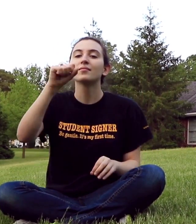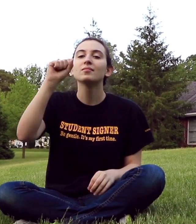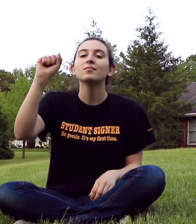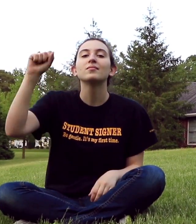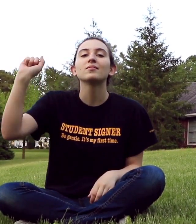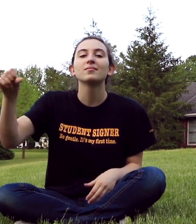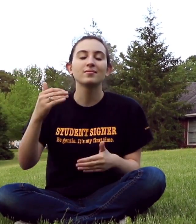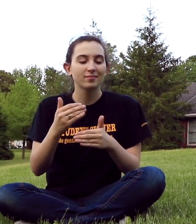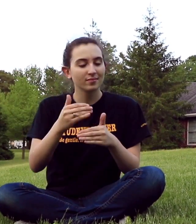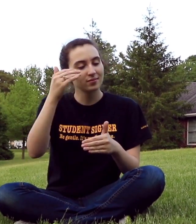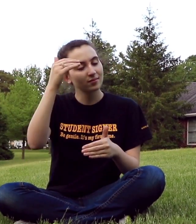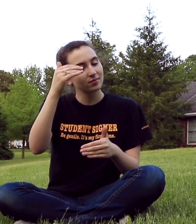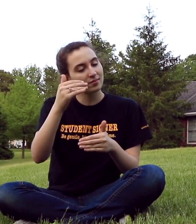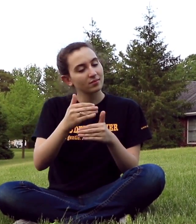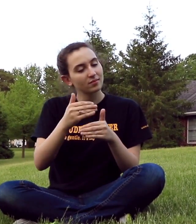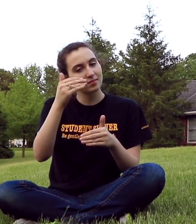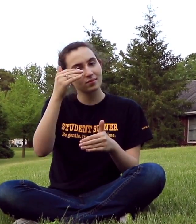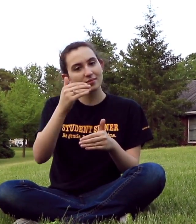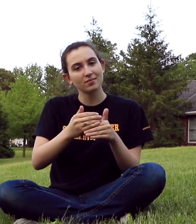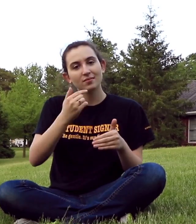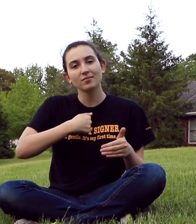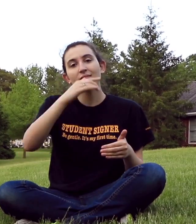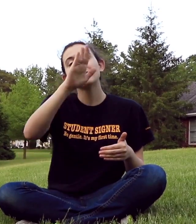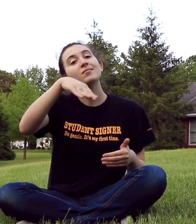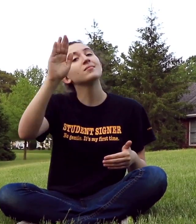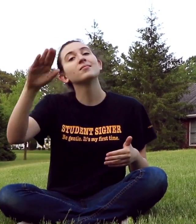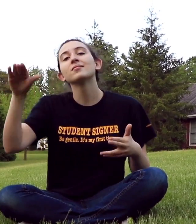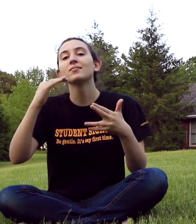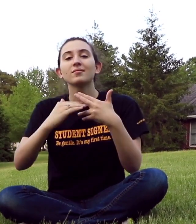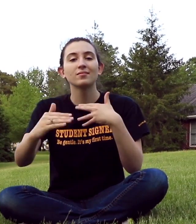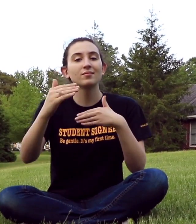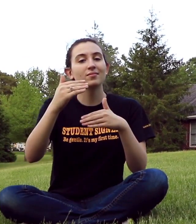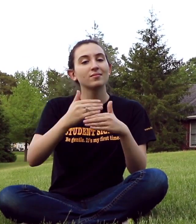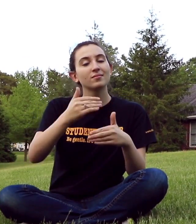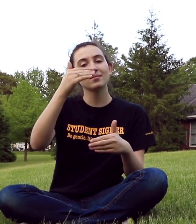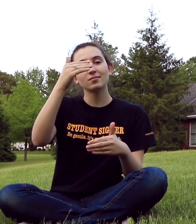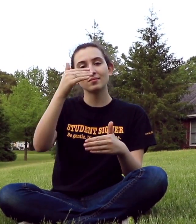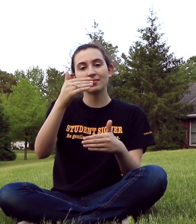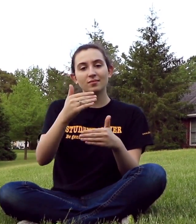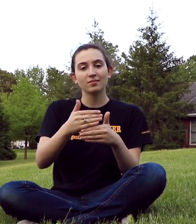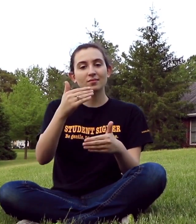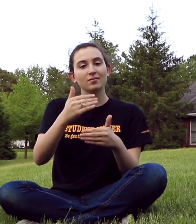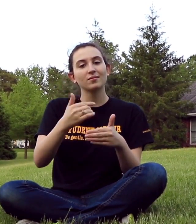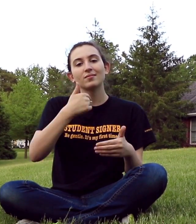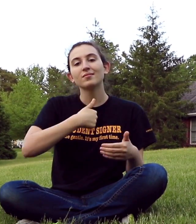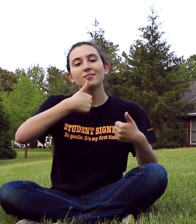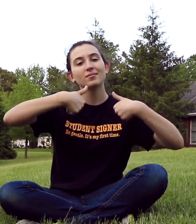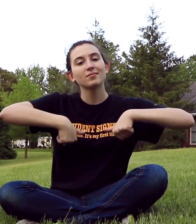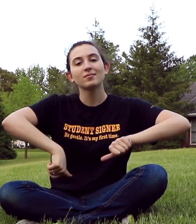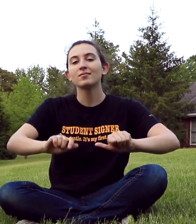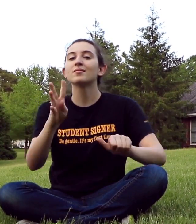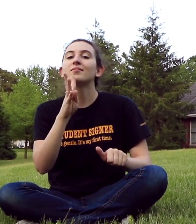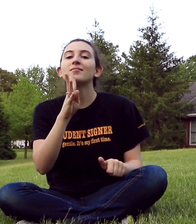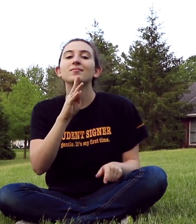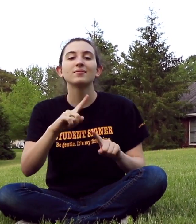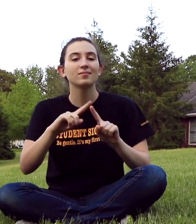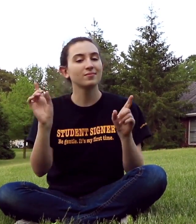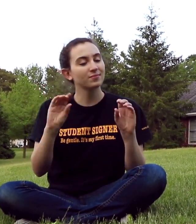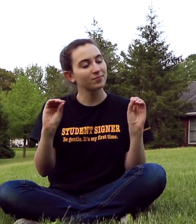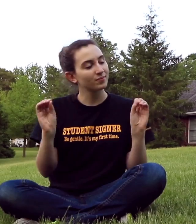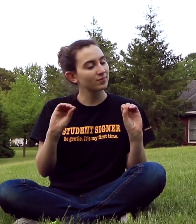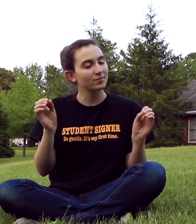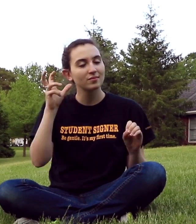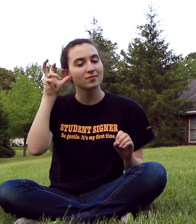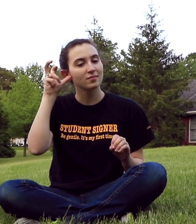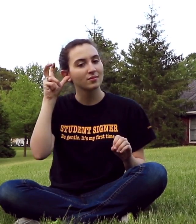I'm tapping on the glass, waving through a window. I try to speak,